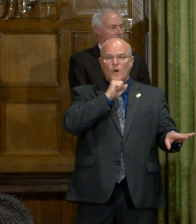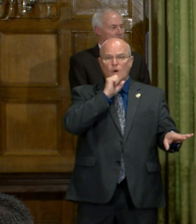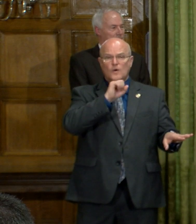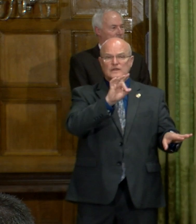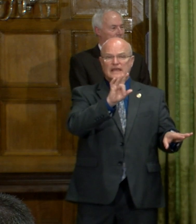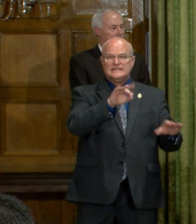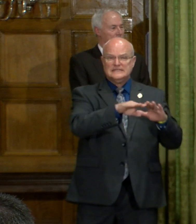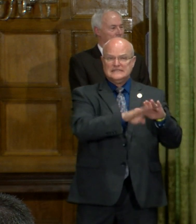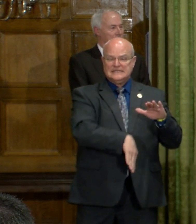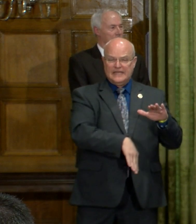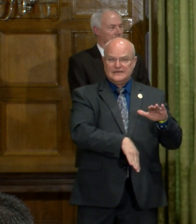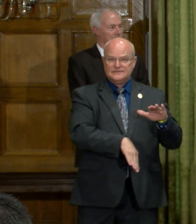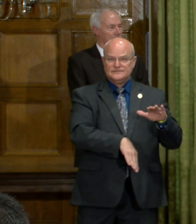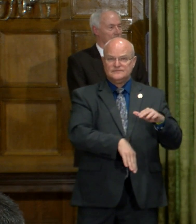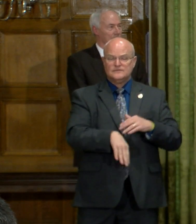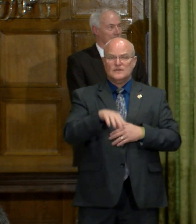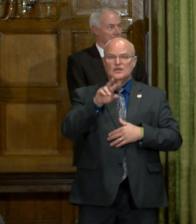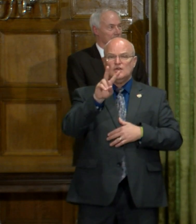of 18.